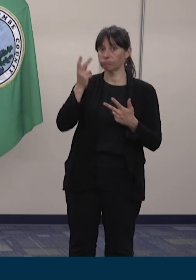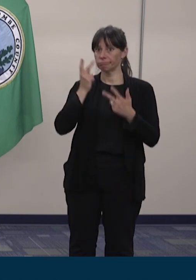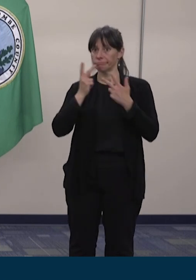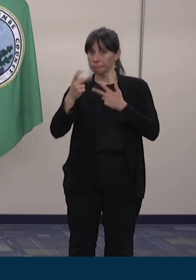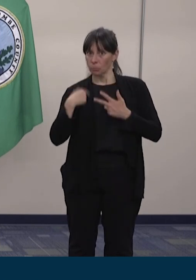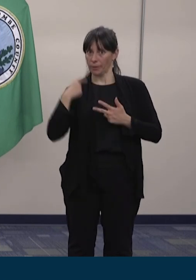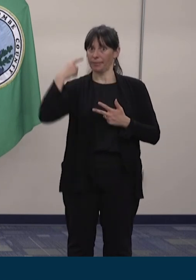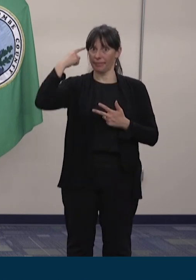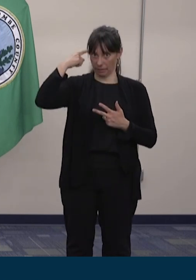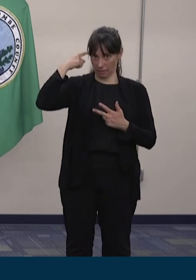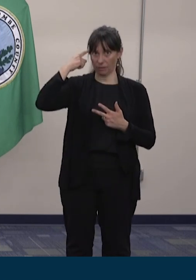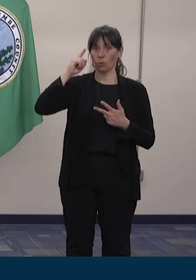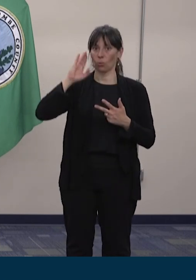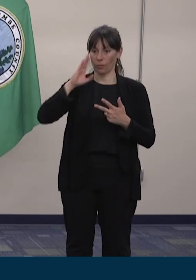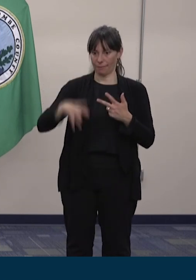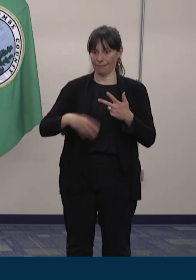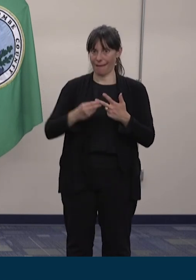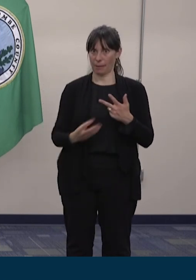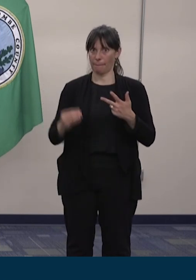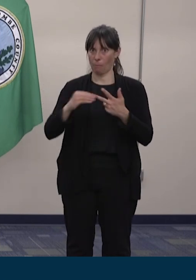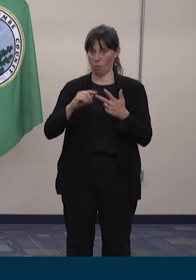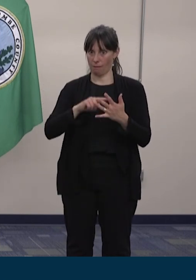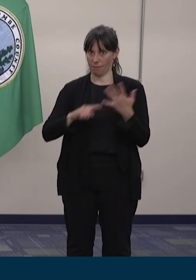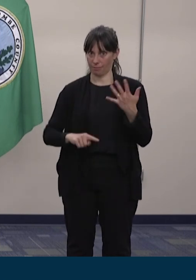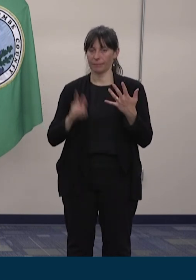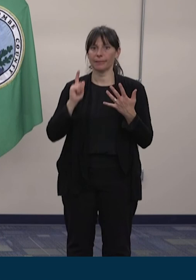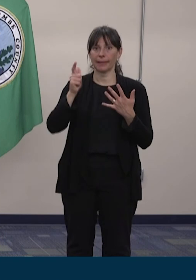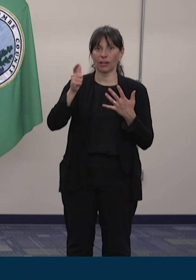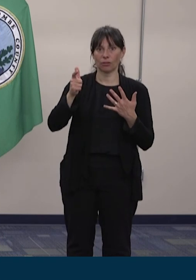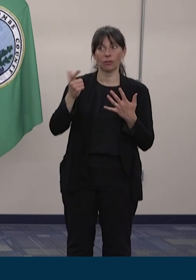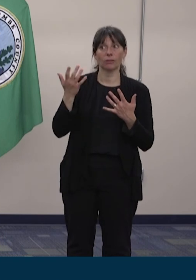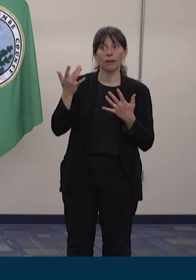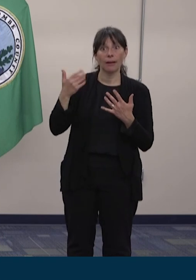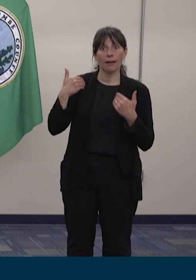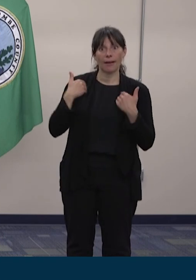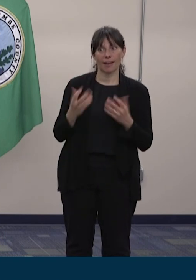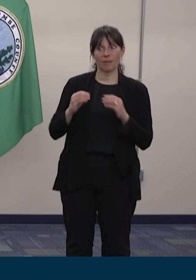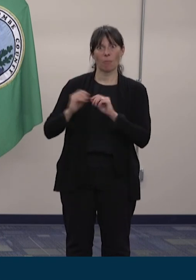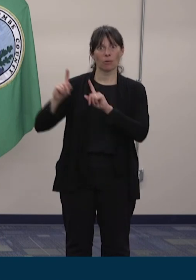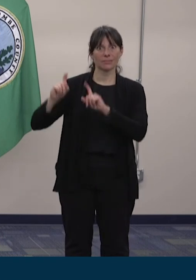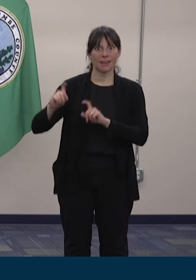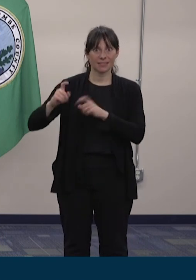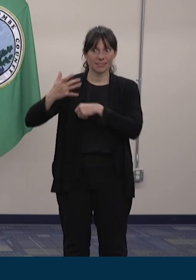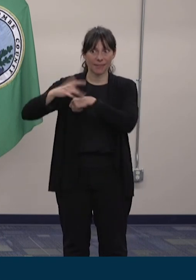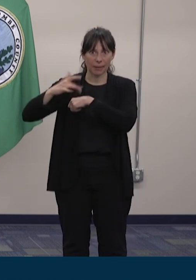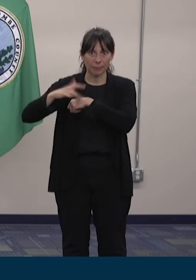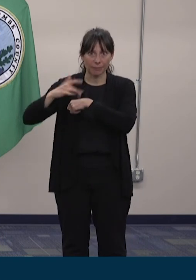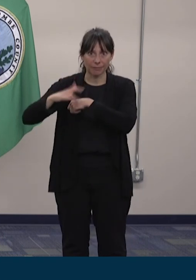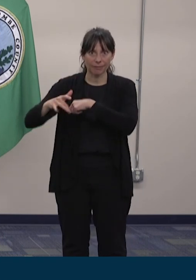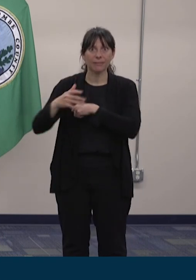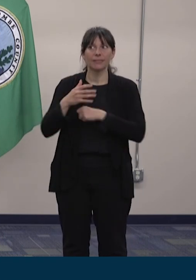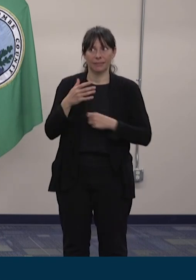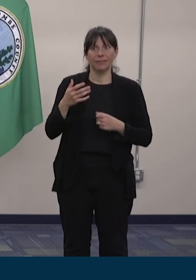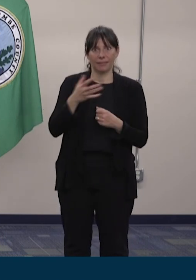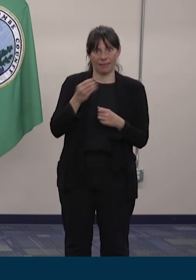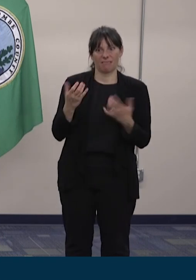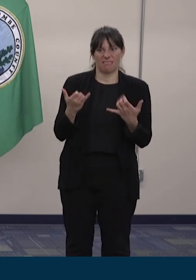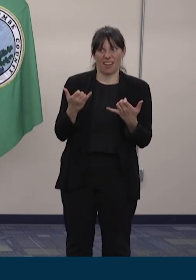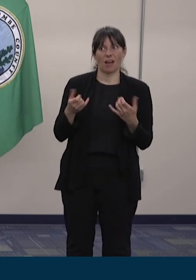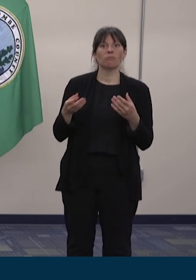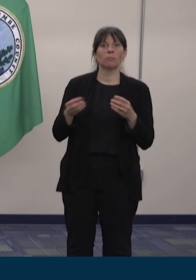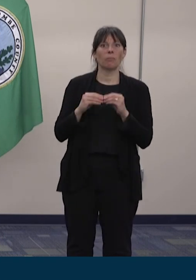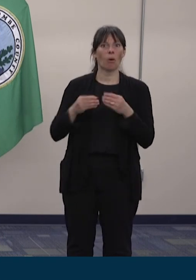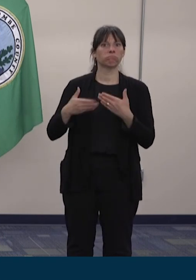supplies médicos are now more readily available también podrán pronto and guidance for facilitar providers has changed estas pruebas,